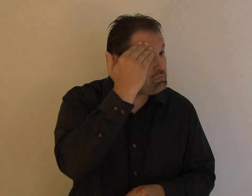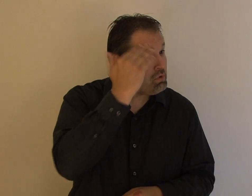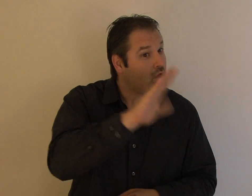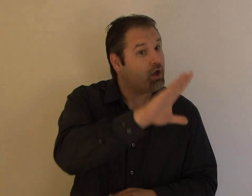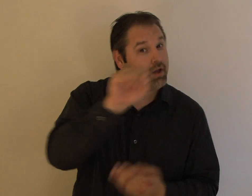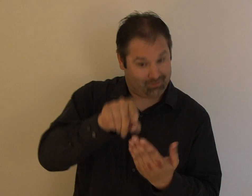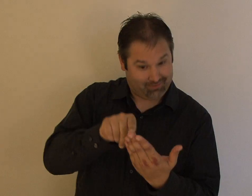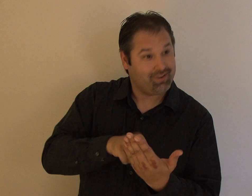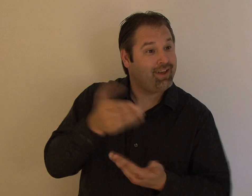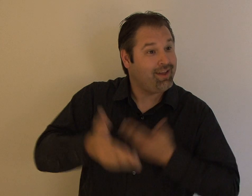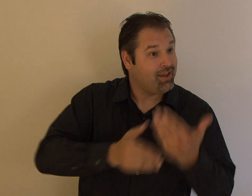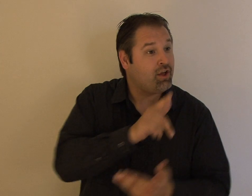The last one you see here,